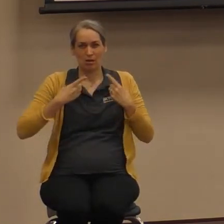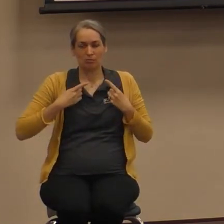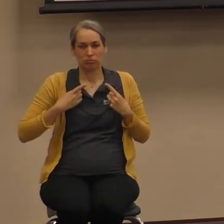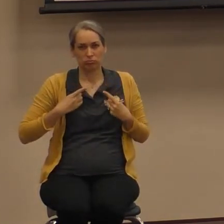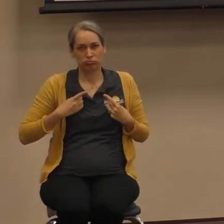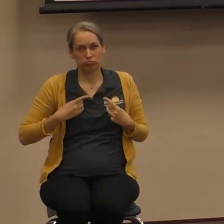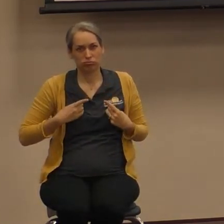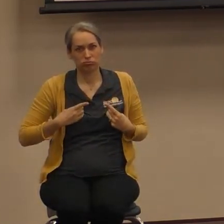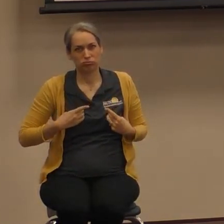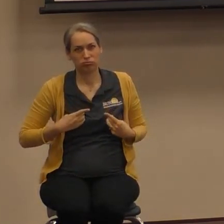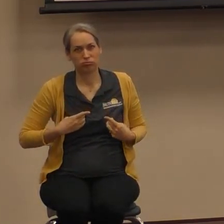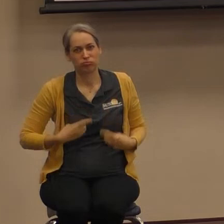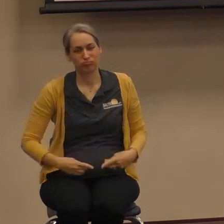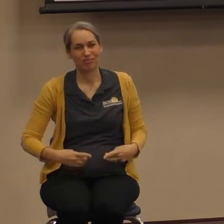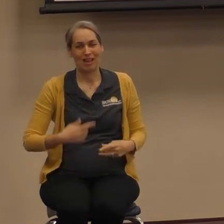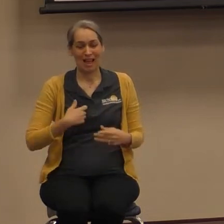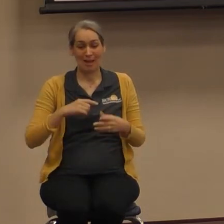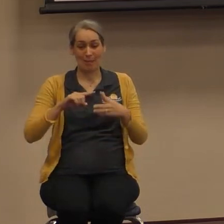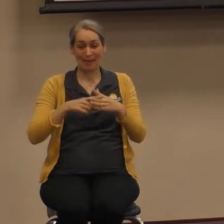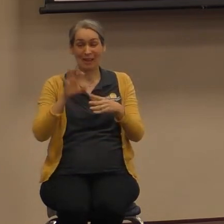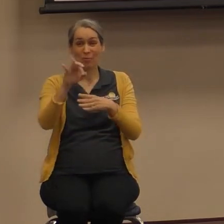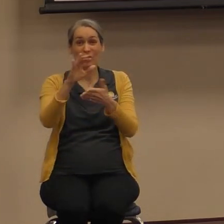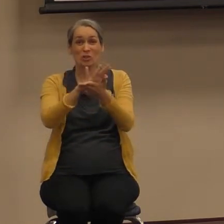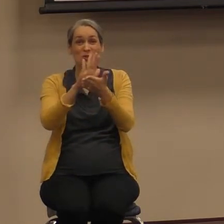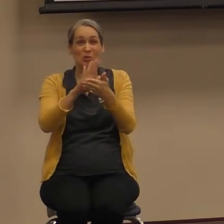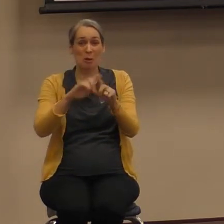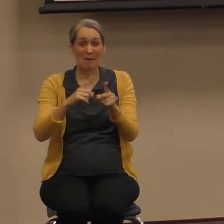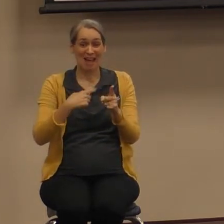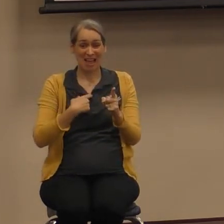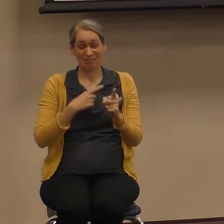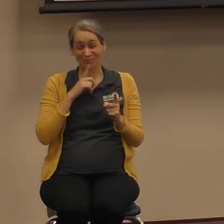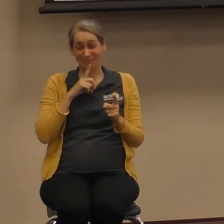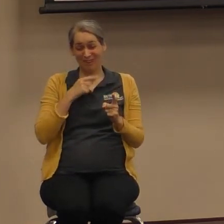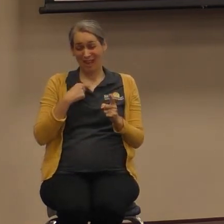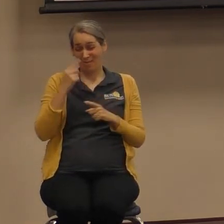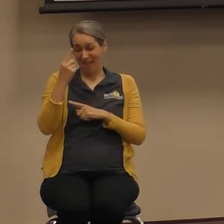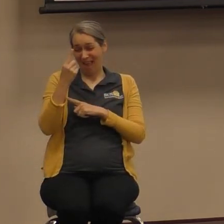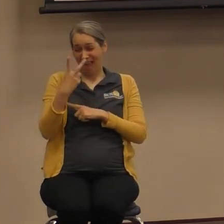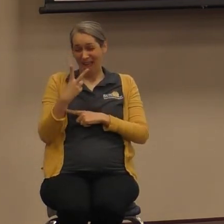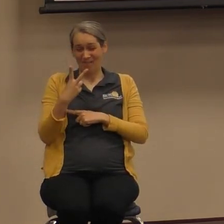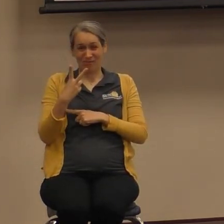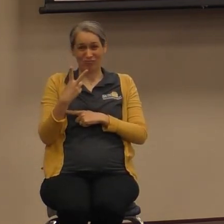I'm half suicidal. It was very, very bad where I was.